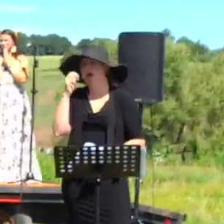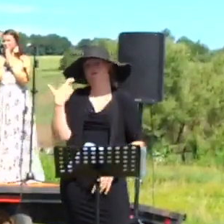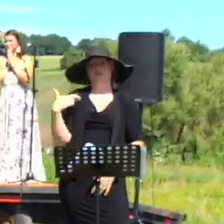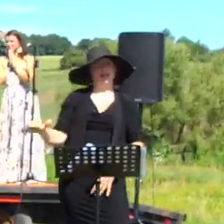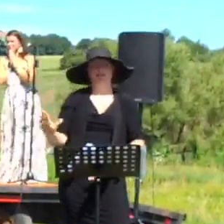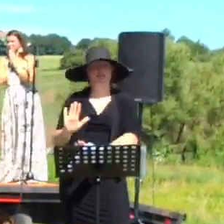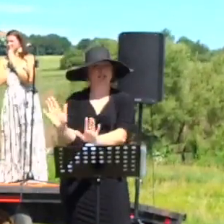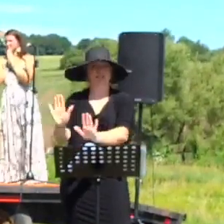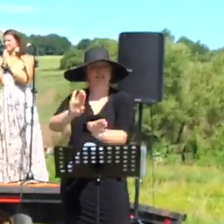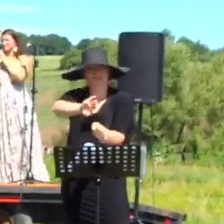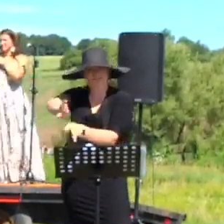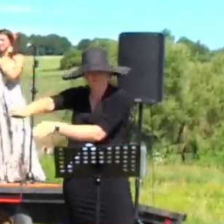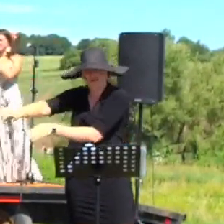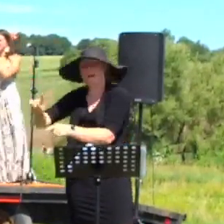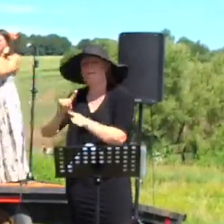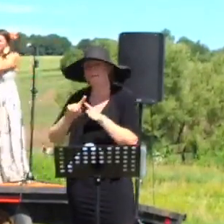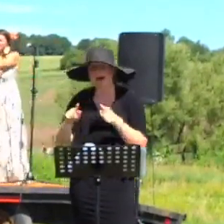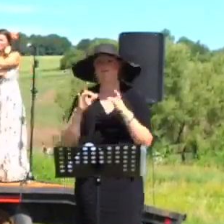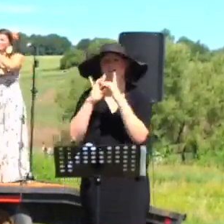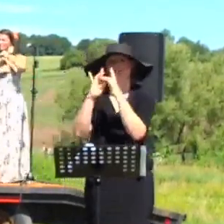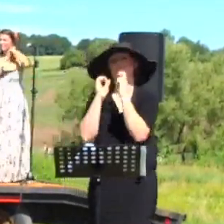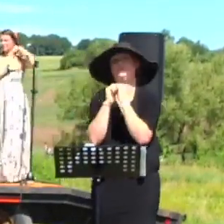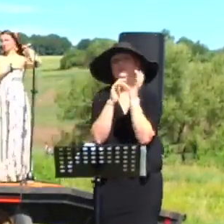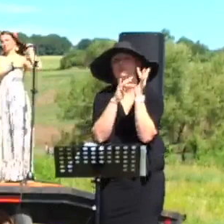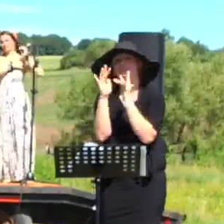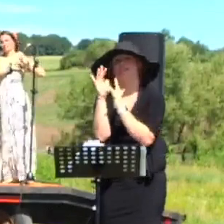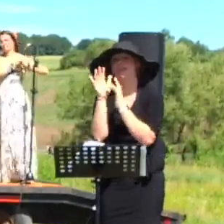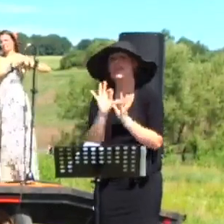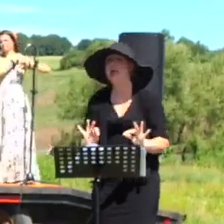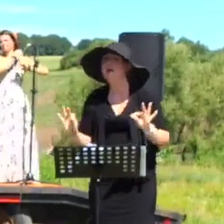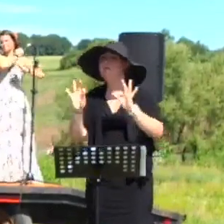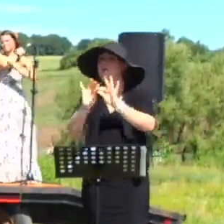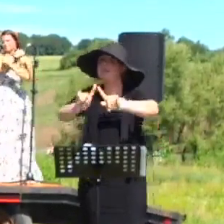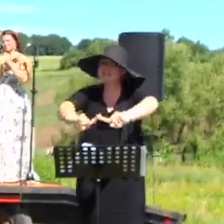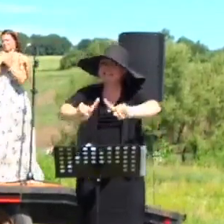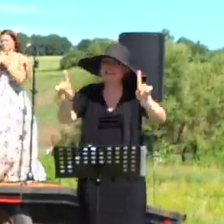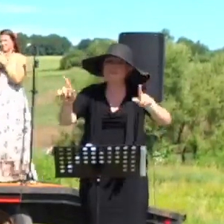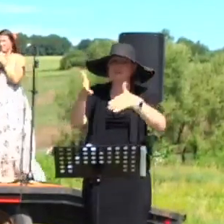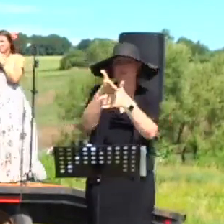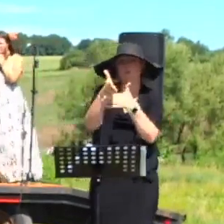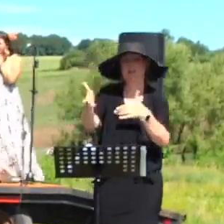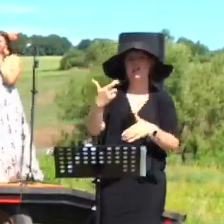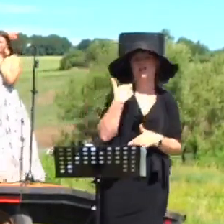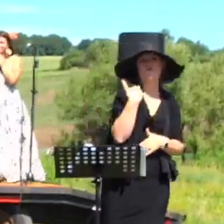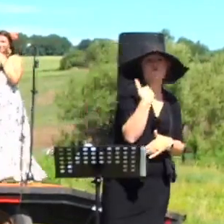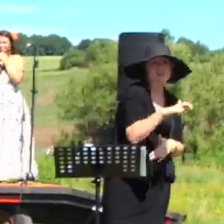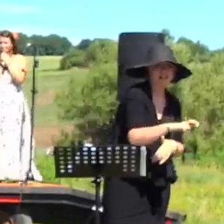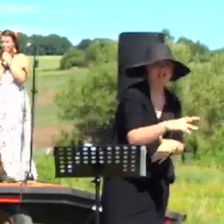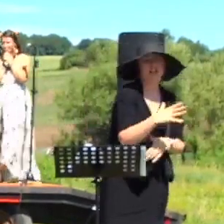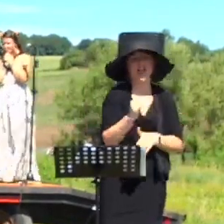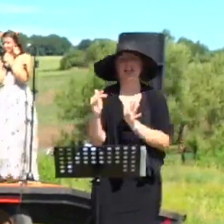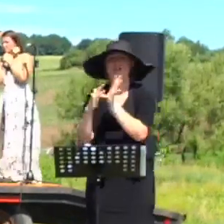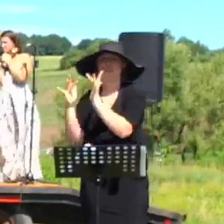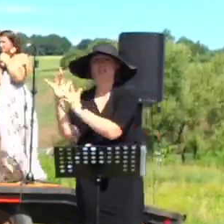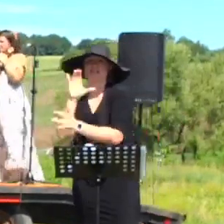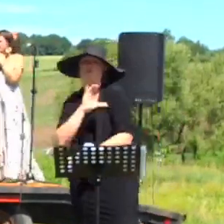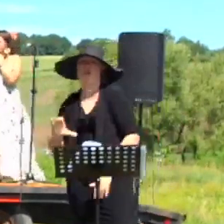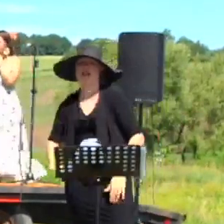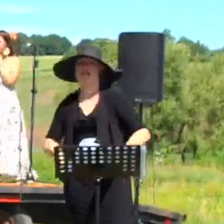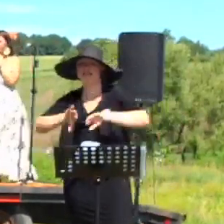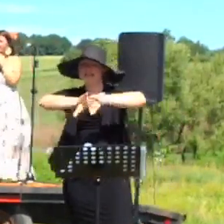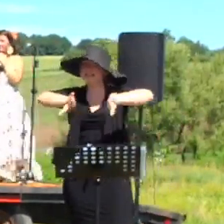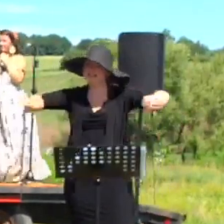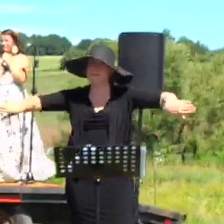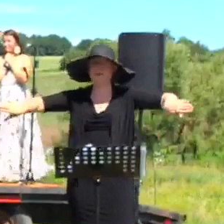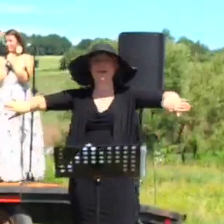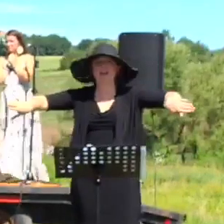but Christ. And it's so important, the differences between man-made religion and Jesus Christ. And we